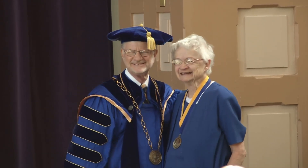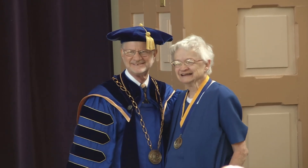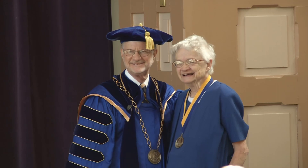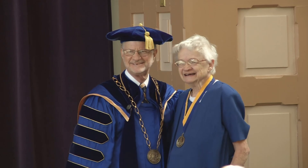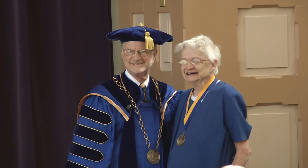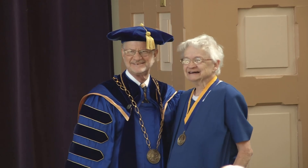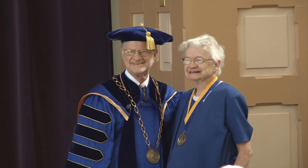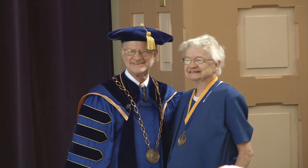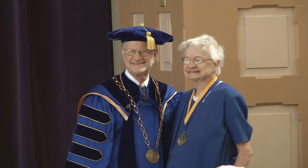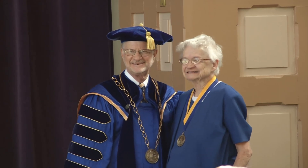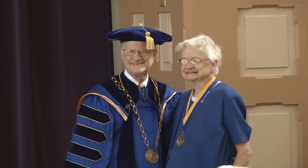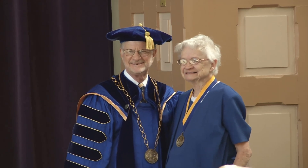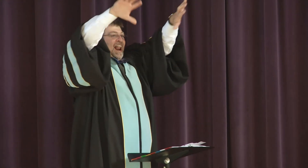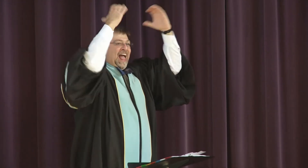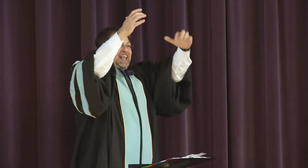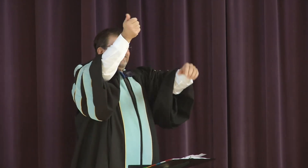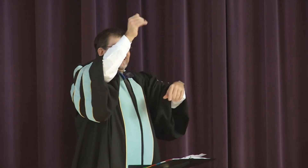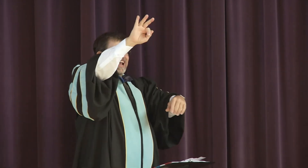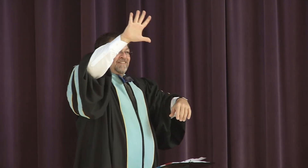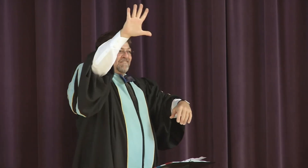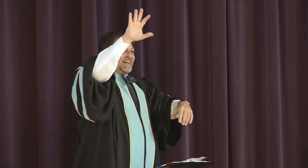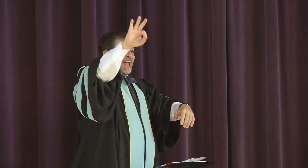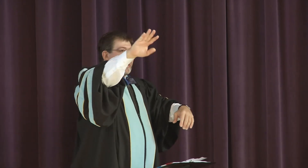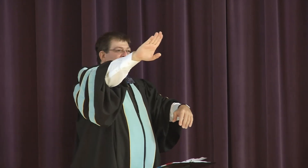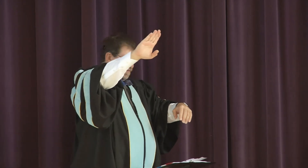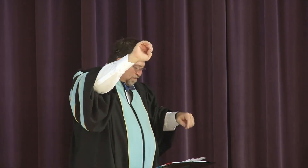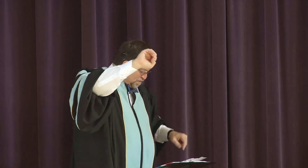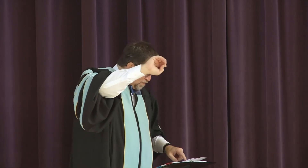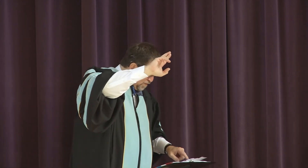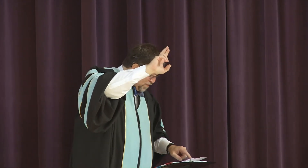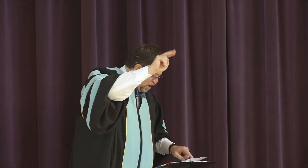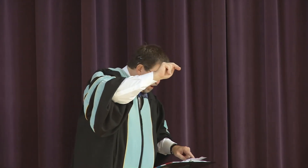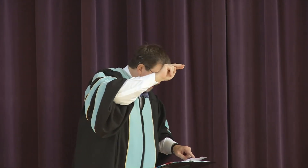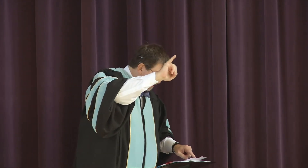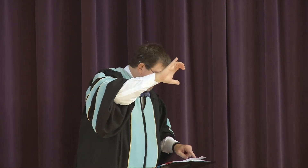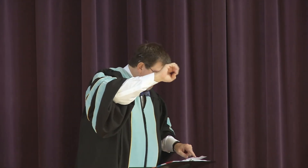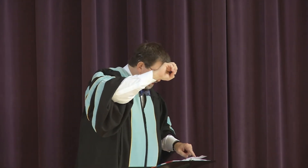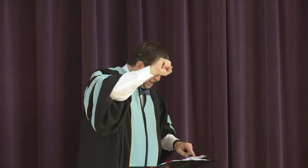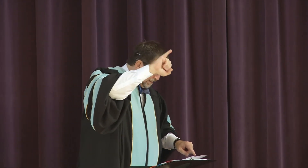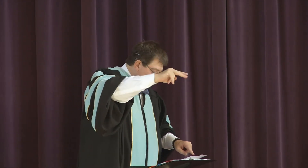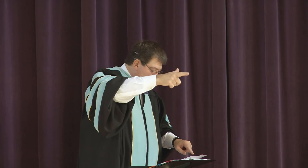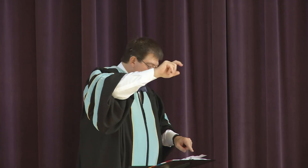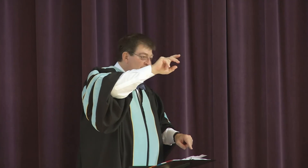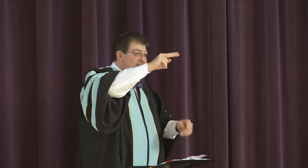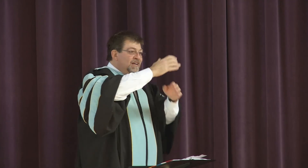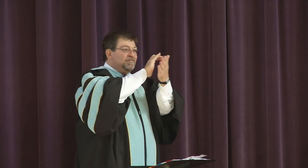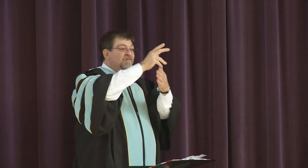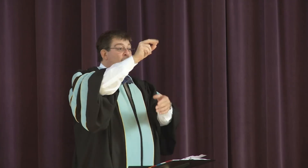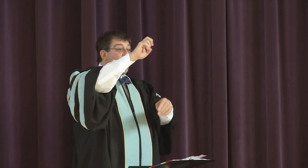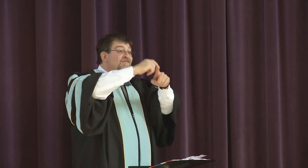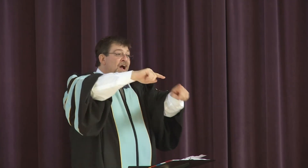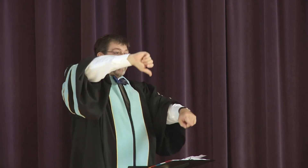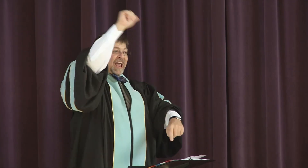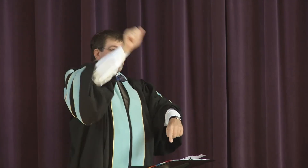I appreciate the shade. Class of 1959, Bernice Singleton